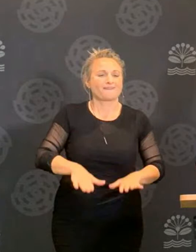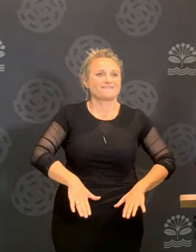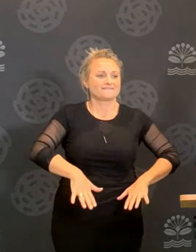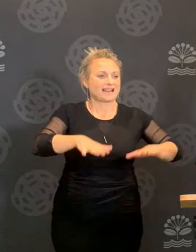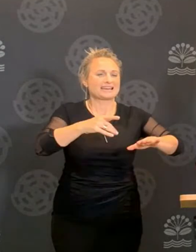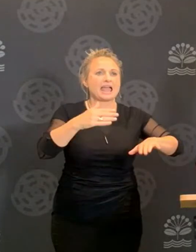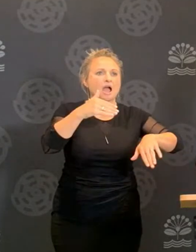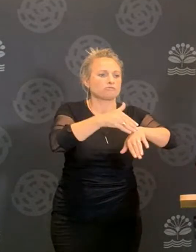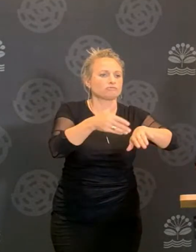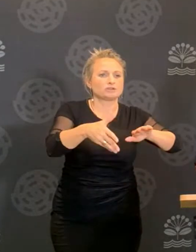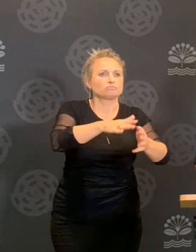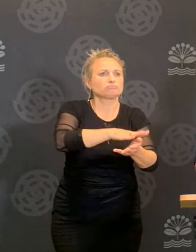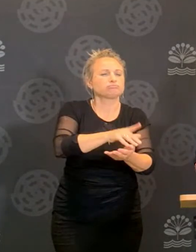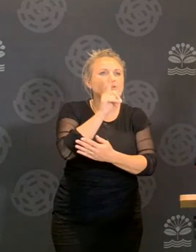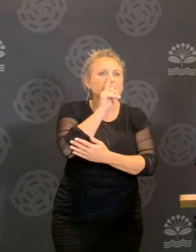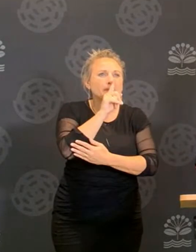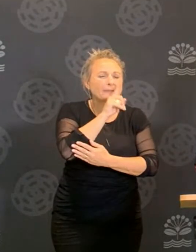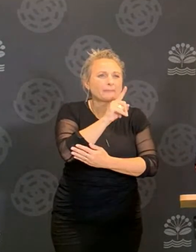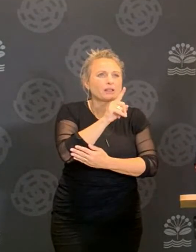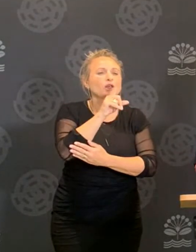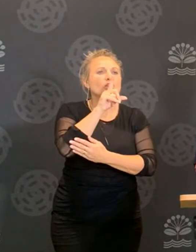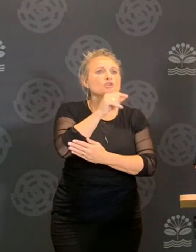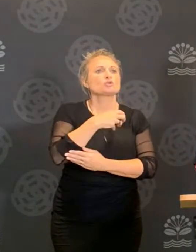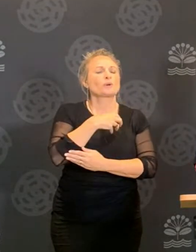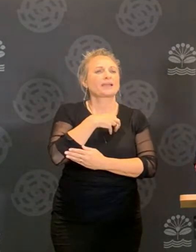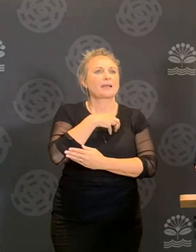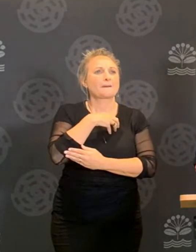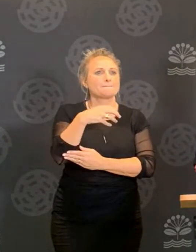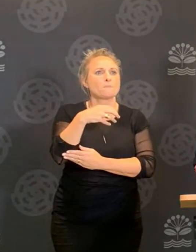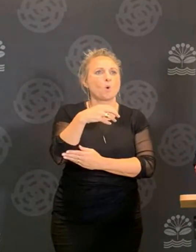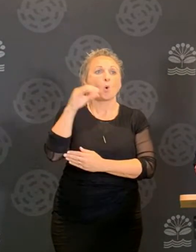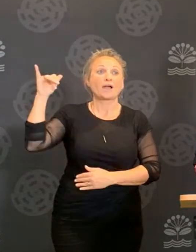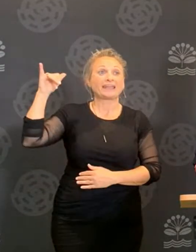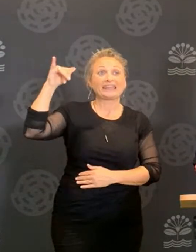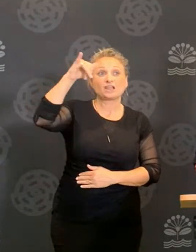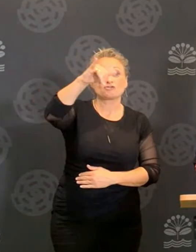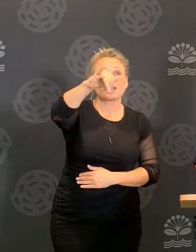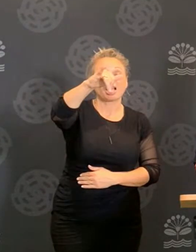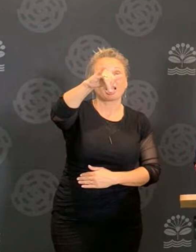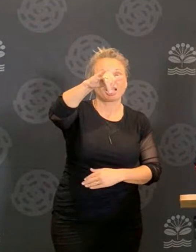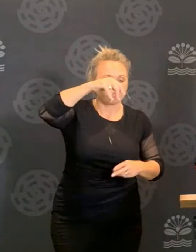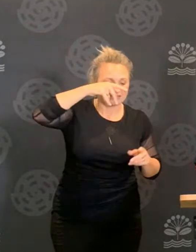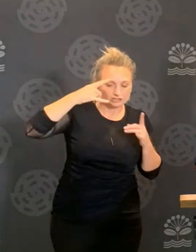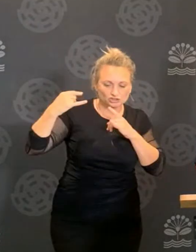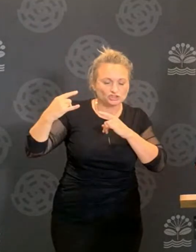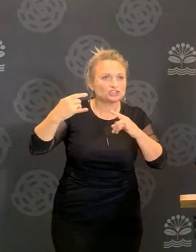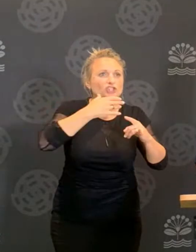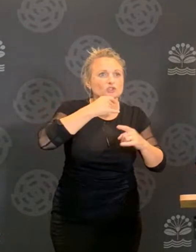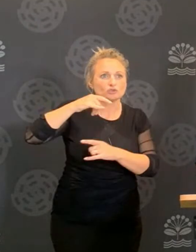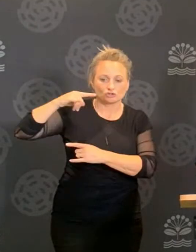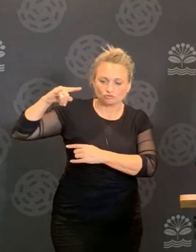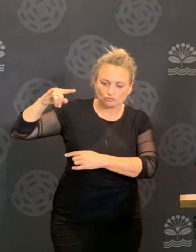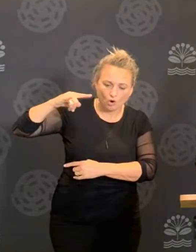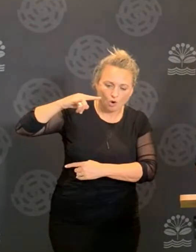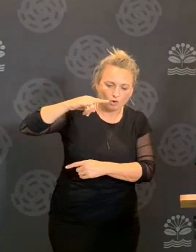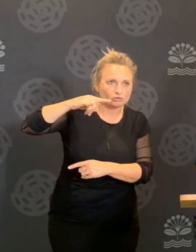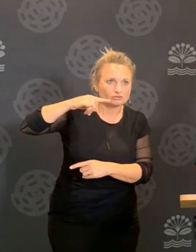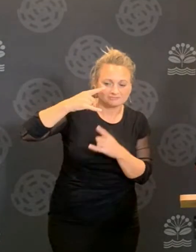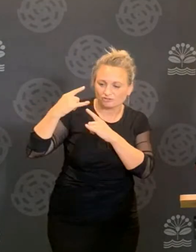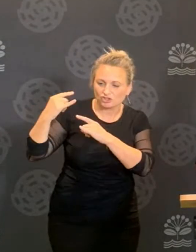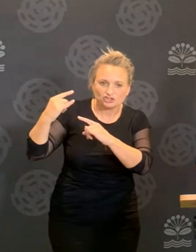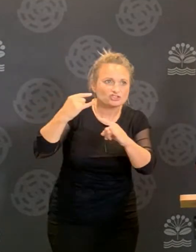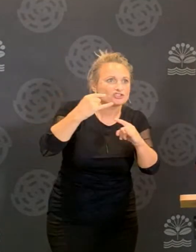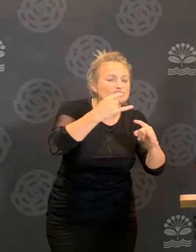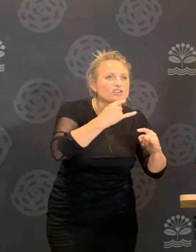and waterways is doing additional aerial surveillance, and that's being done using drones. So our Healthy Waters team